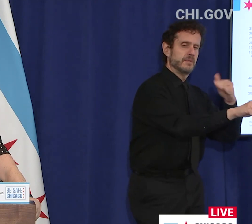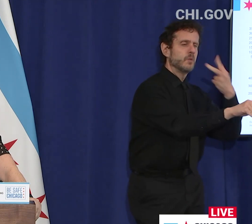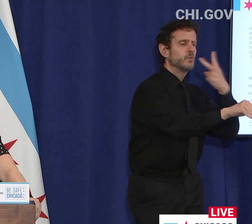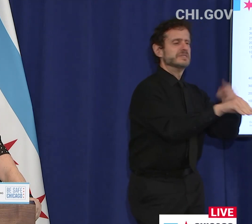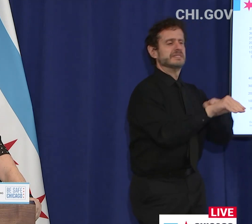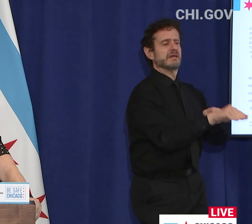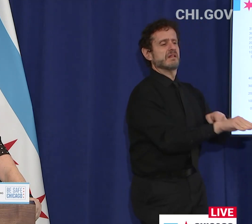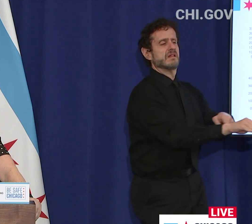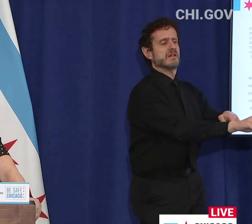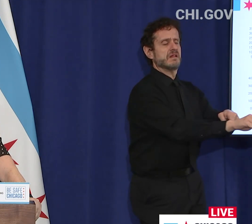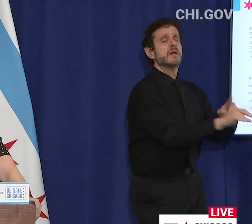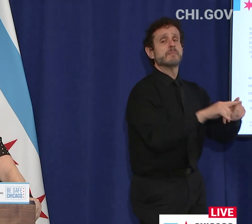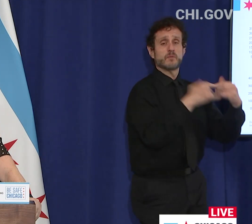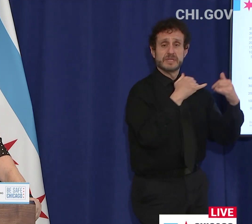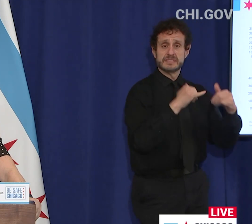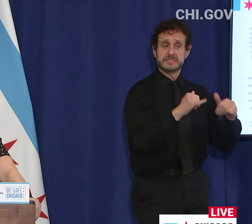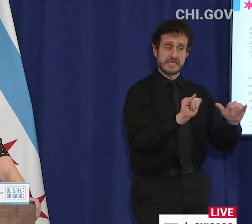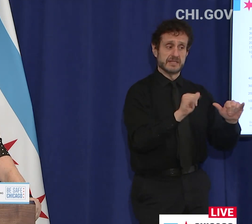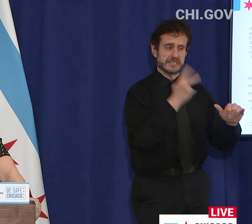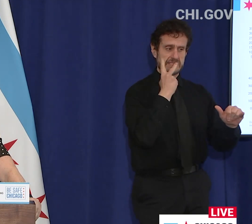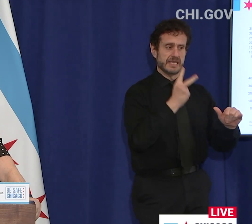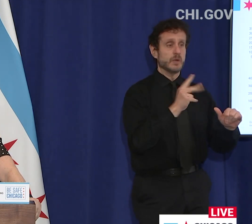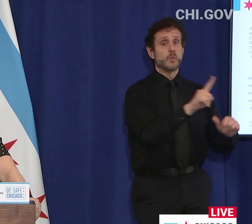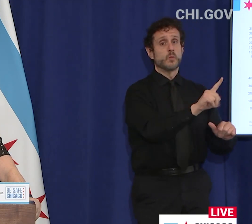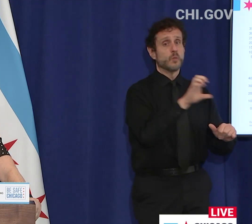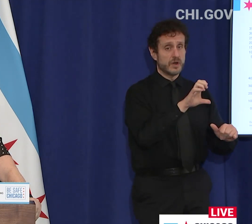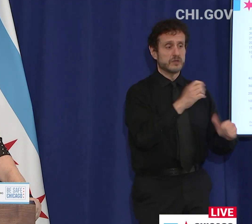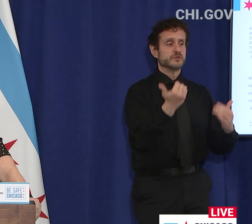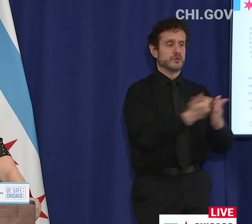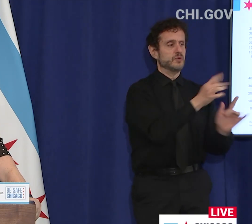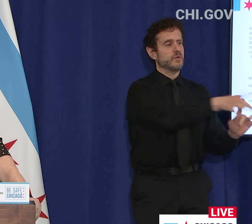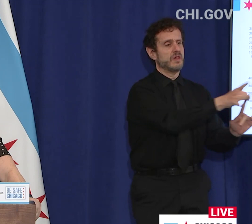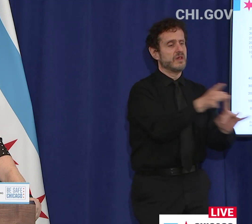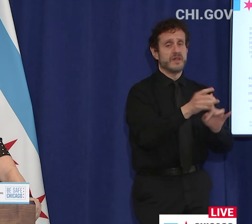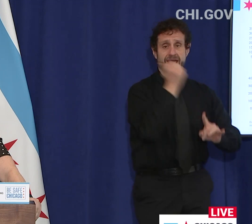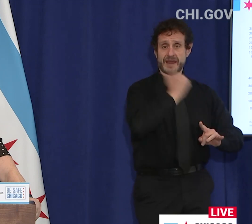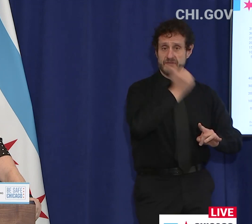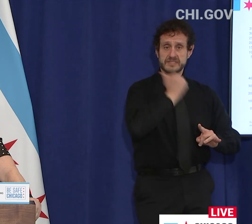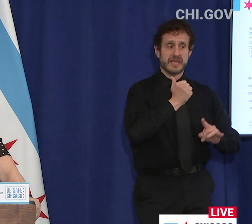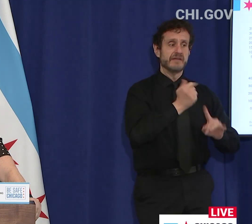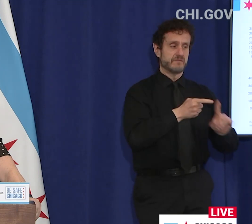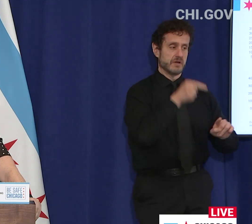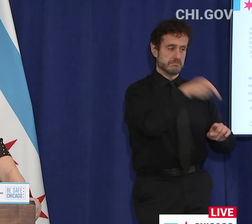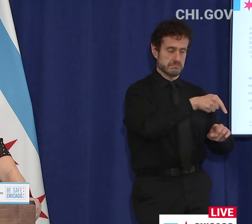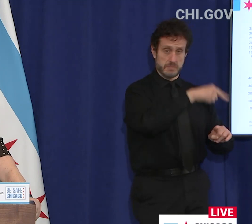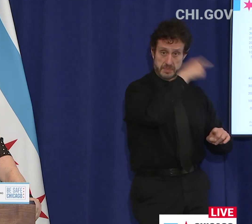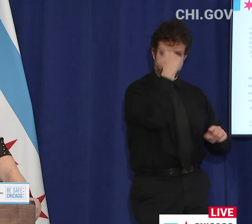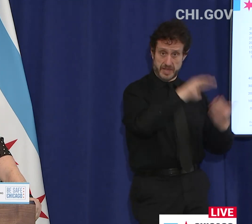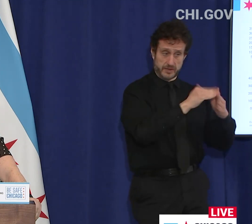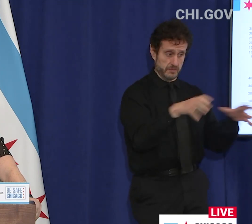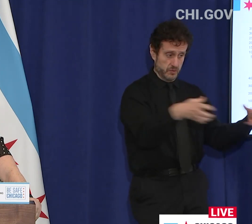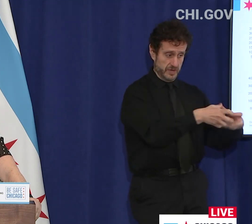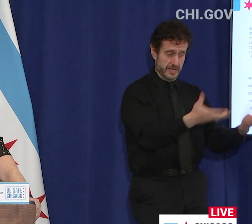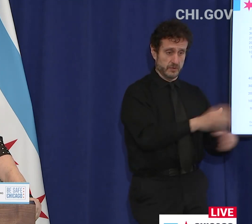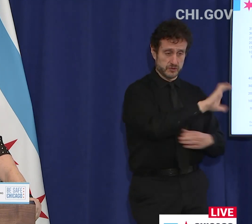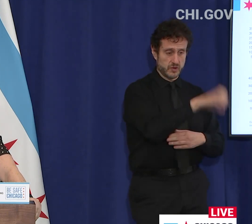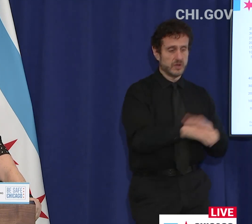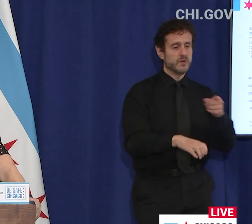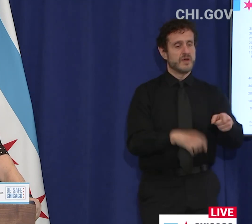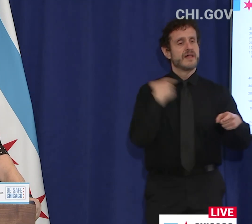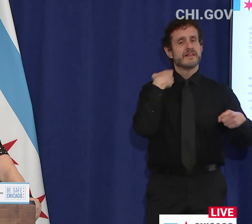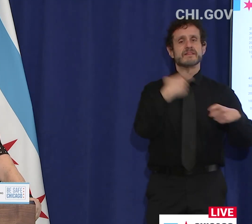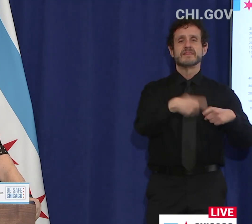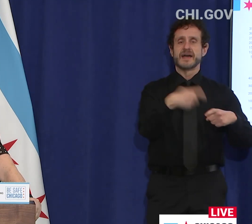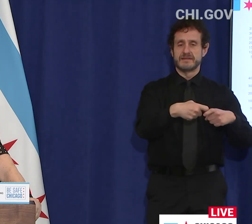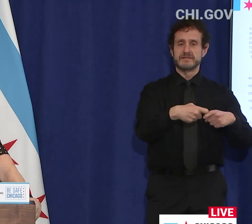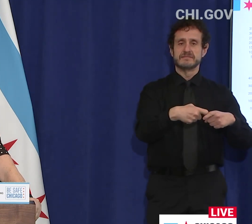still seeing well over 100 new cases every day among African Americans in Chicago. Latinx in particular